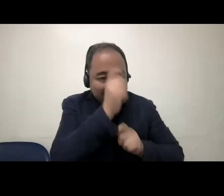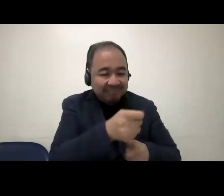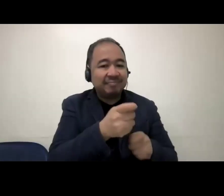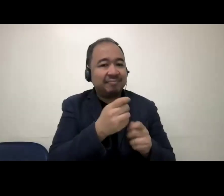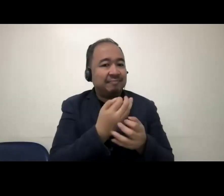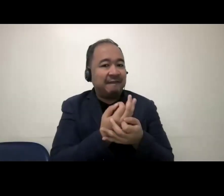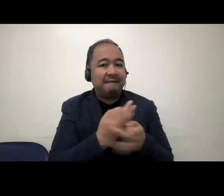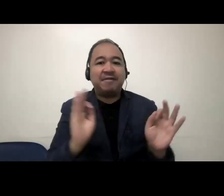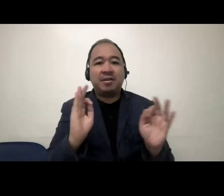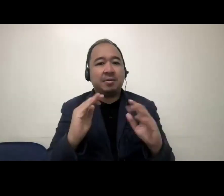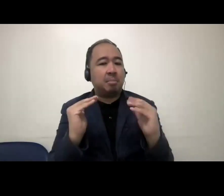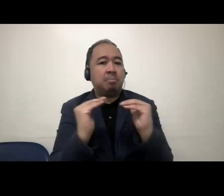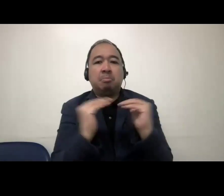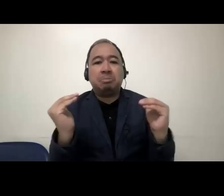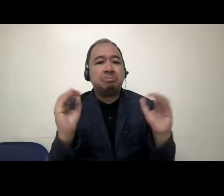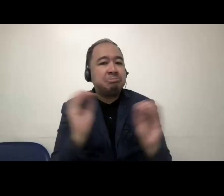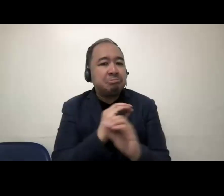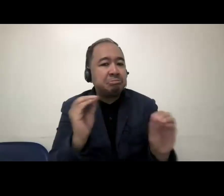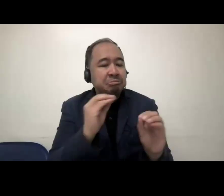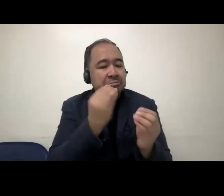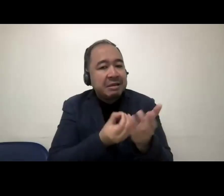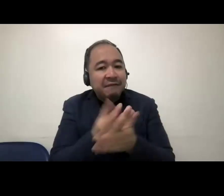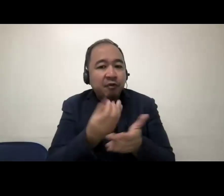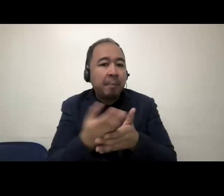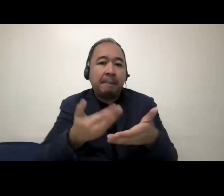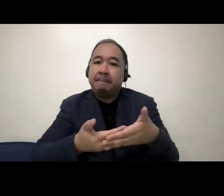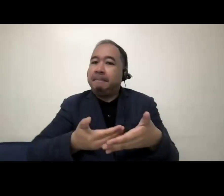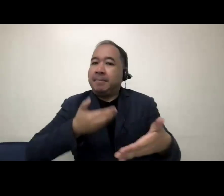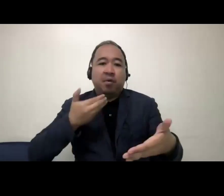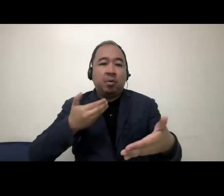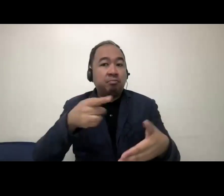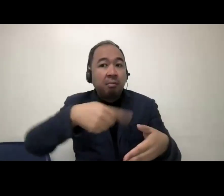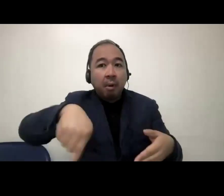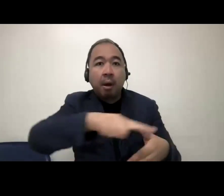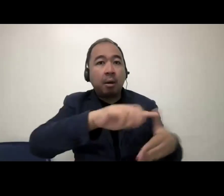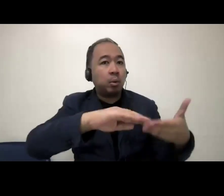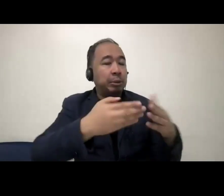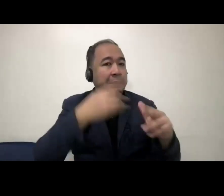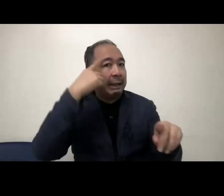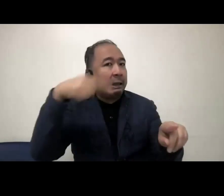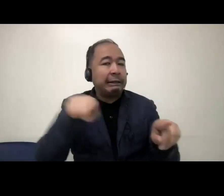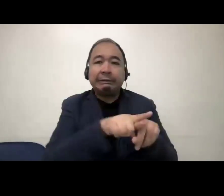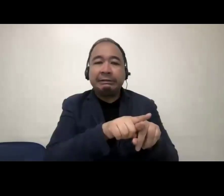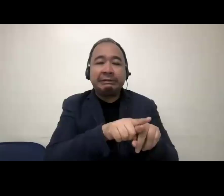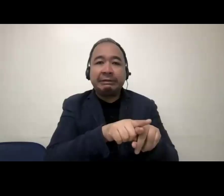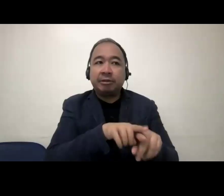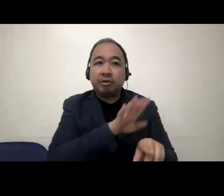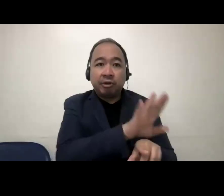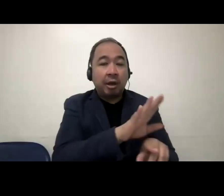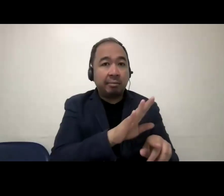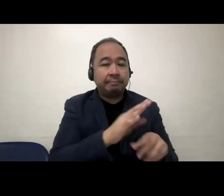made with in a situation where people didn't have the freedom to express their